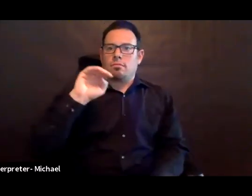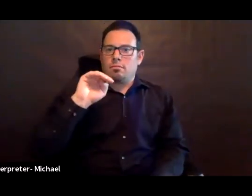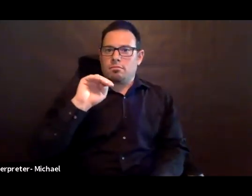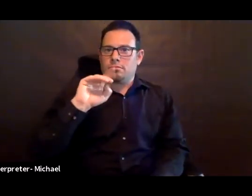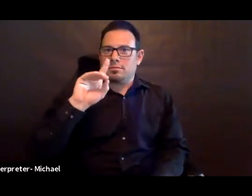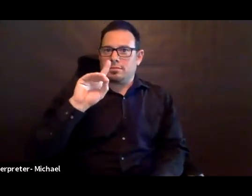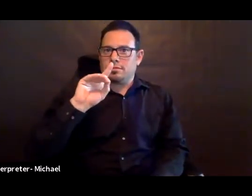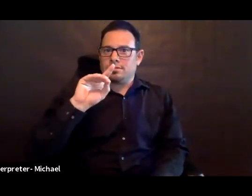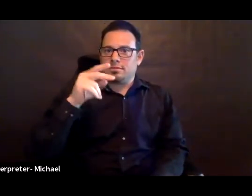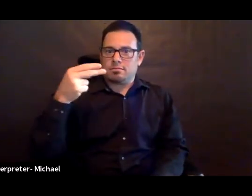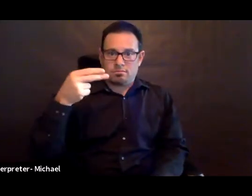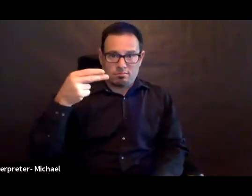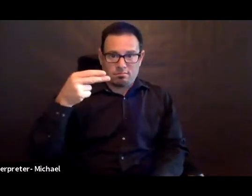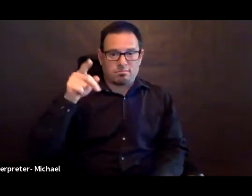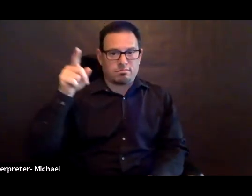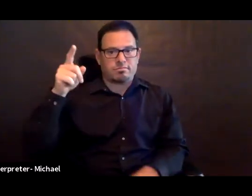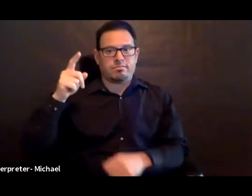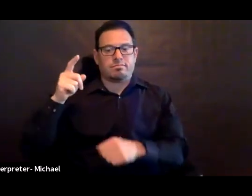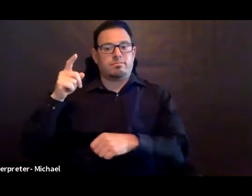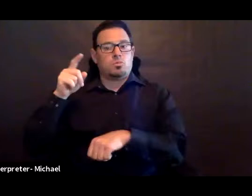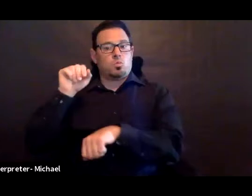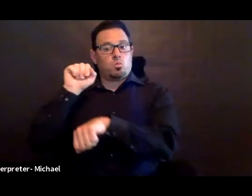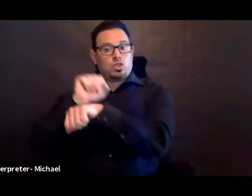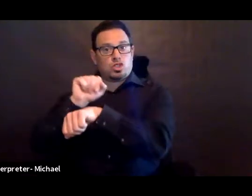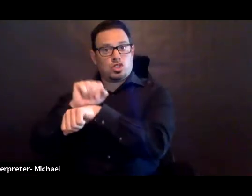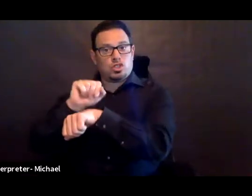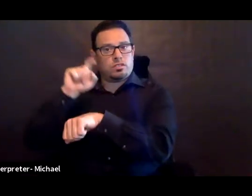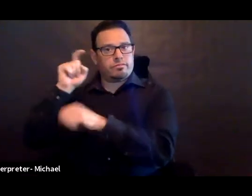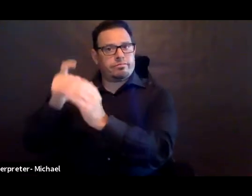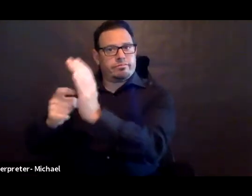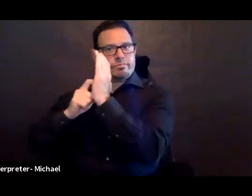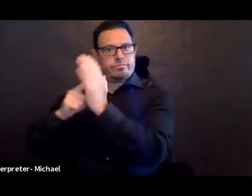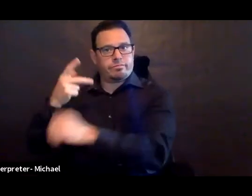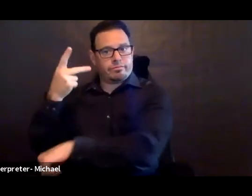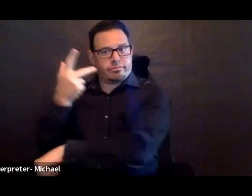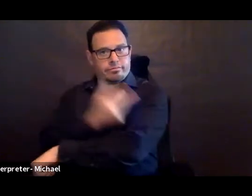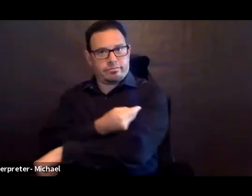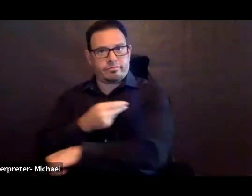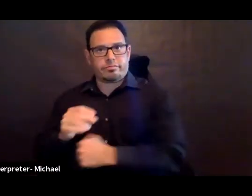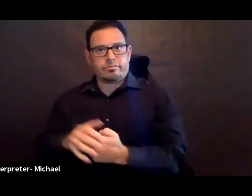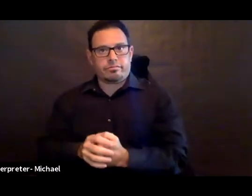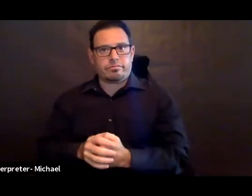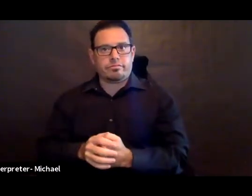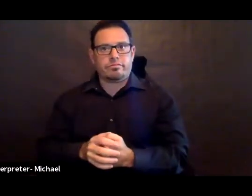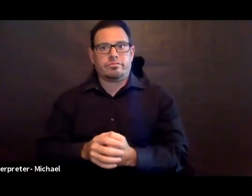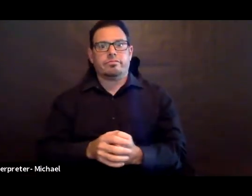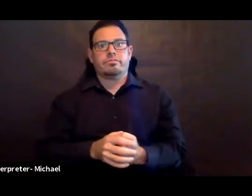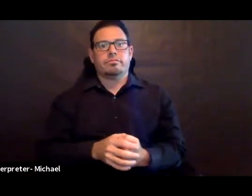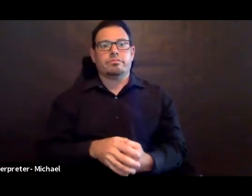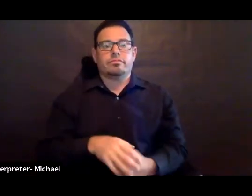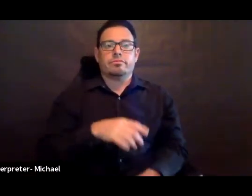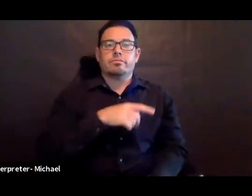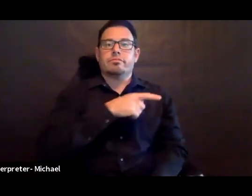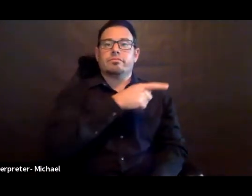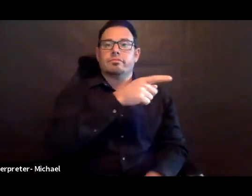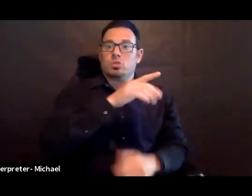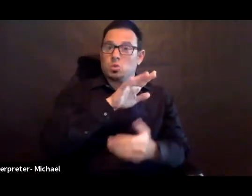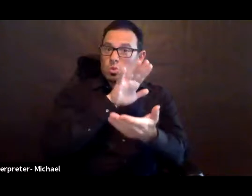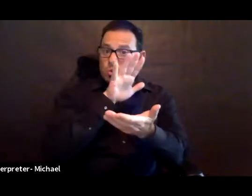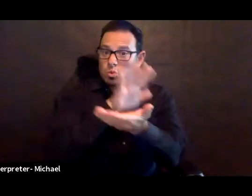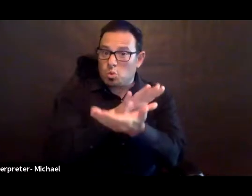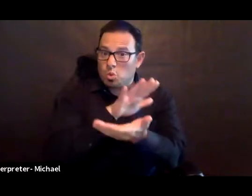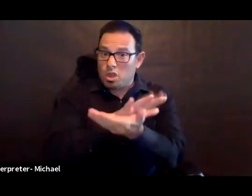advice to private businesses or even schools, advising them to implement mandates? Where are you at on this? Well, it is